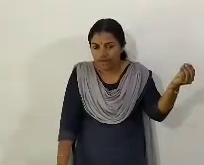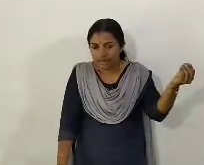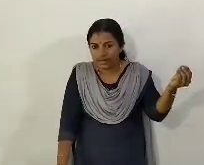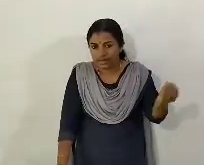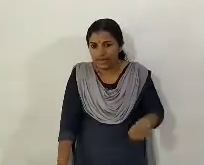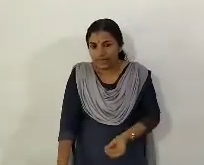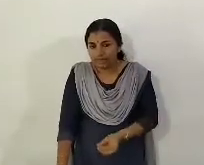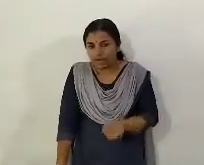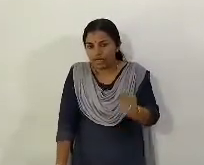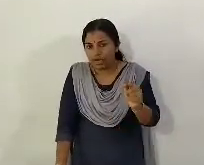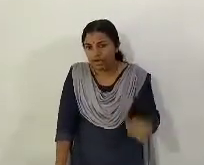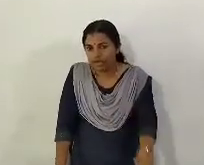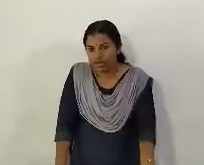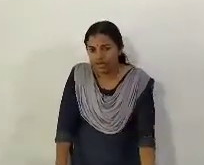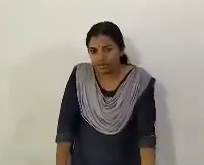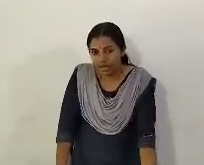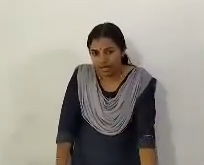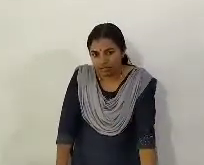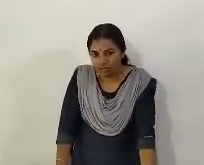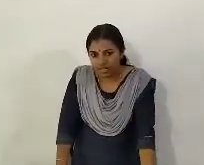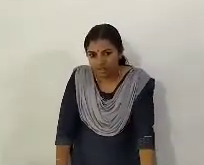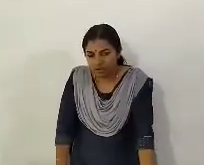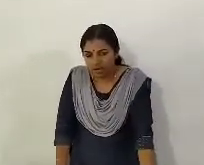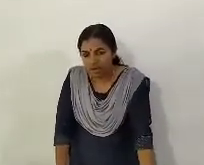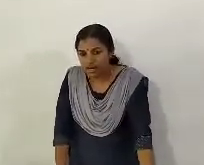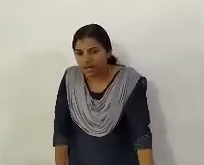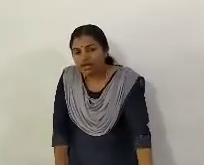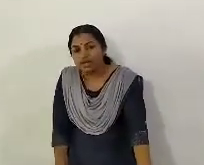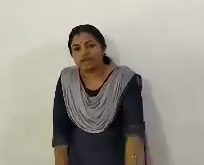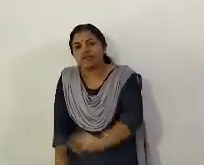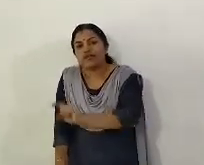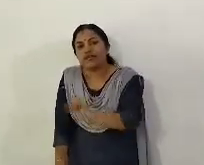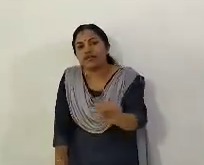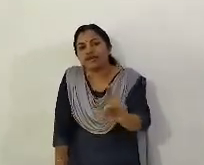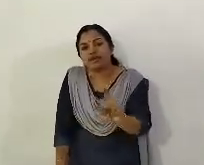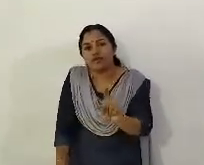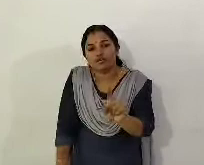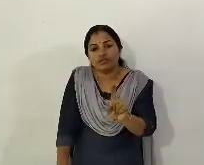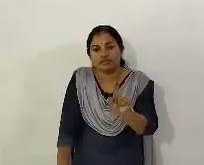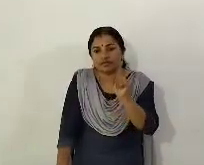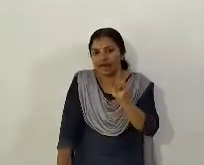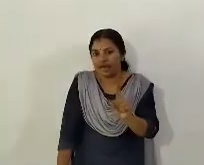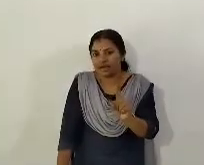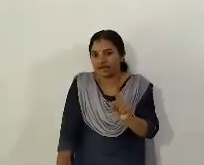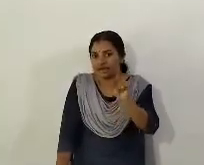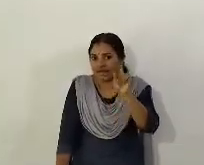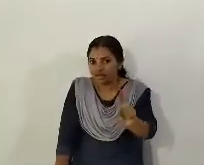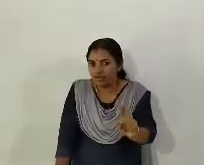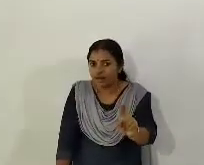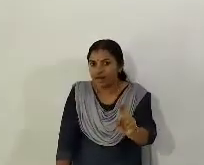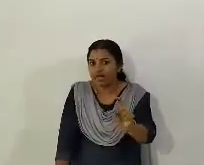clarity, and if it is an SVG file, it will not lose its clarity. clarity. That is why the